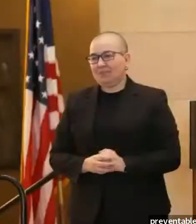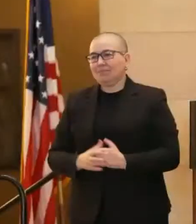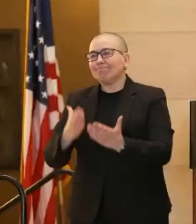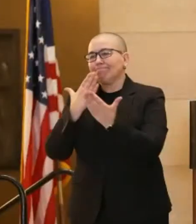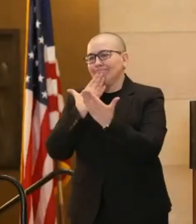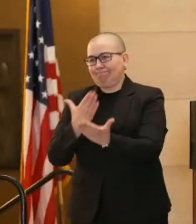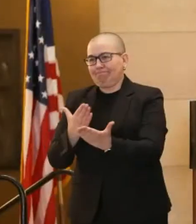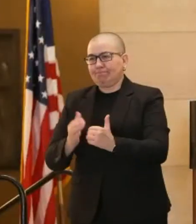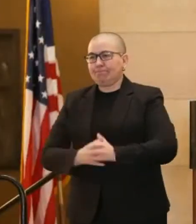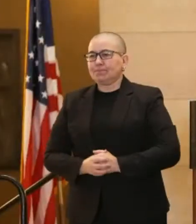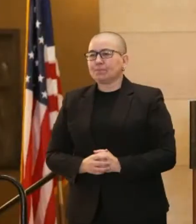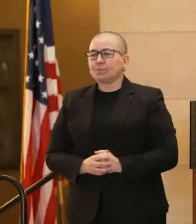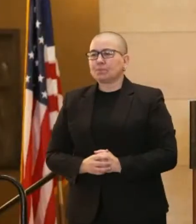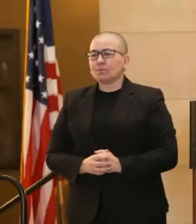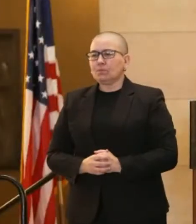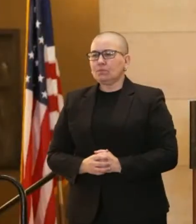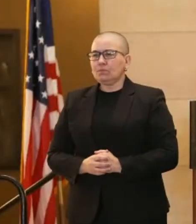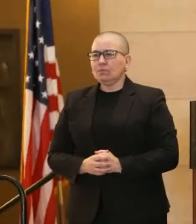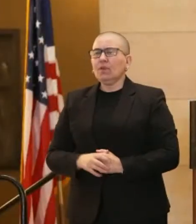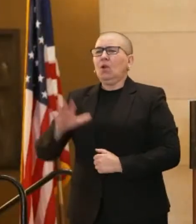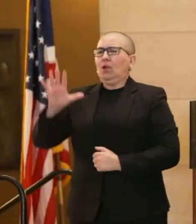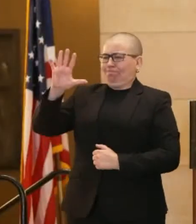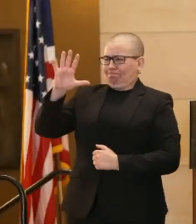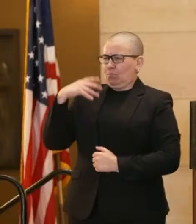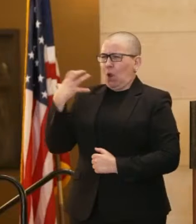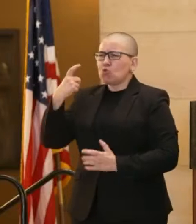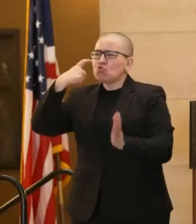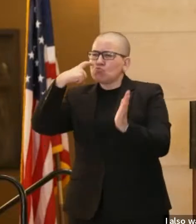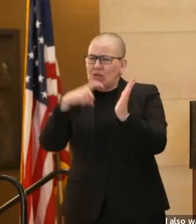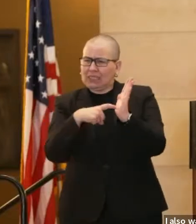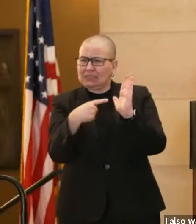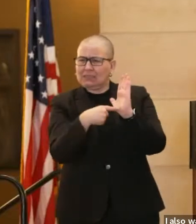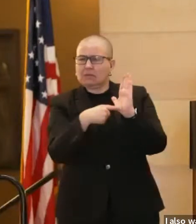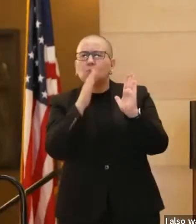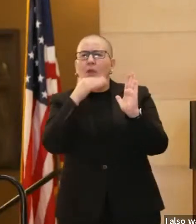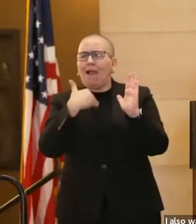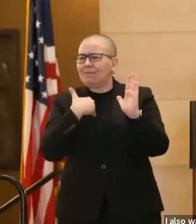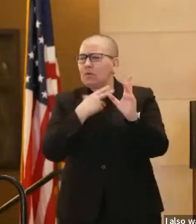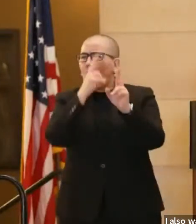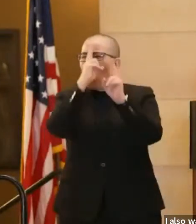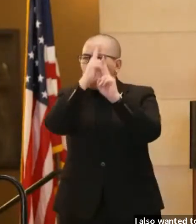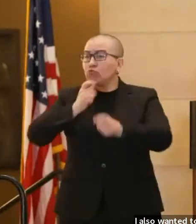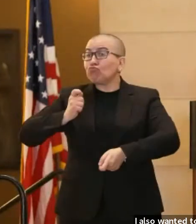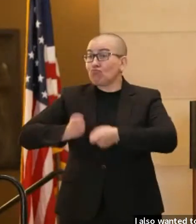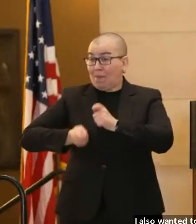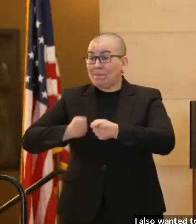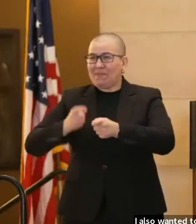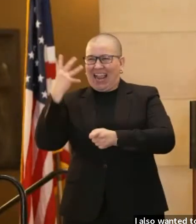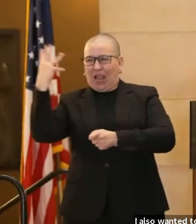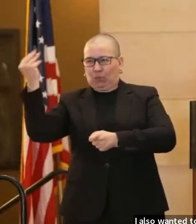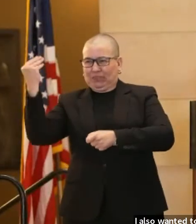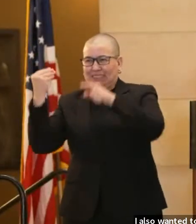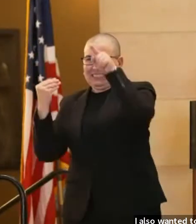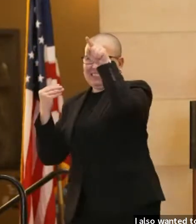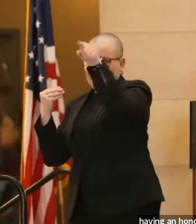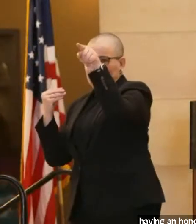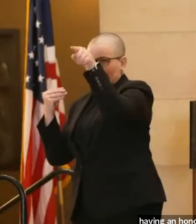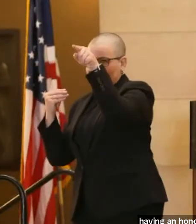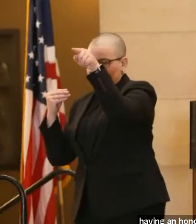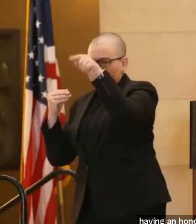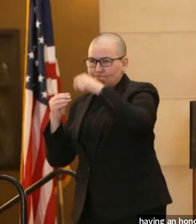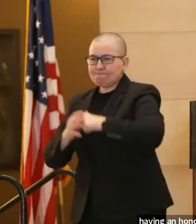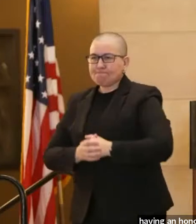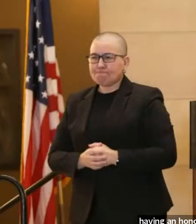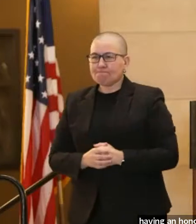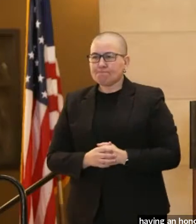I also wanted to acknowledge that we are going to be having an honor song out on the step Capitol for all of you, for all